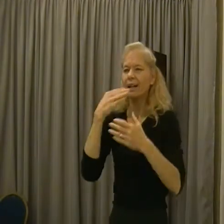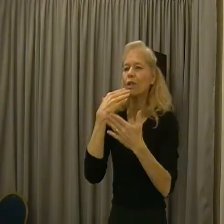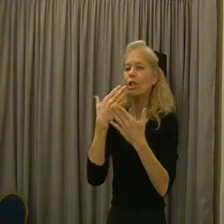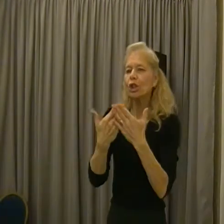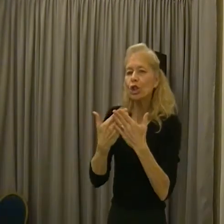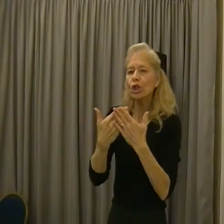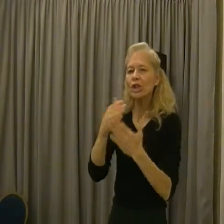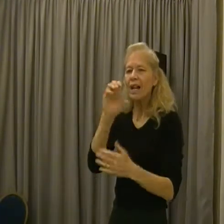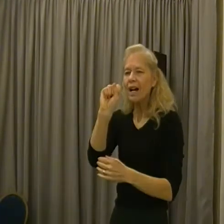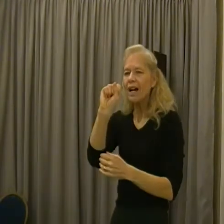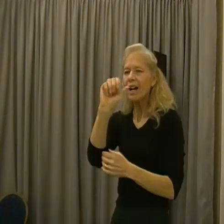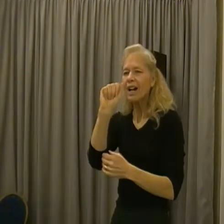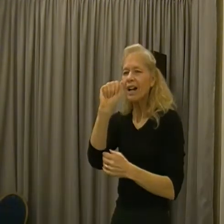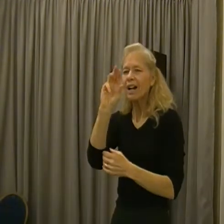Takes him into town to a motel.